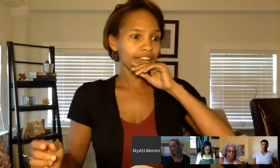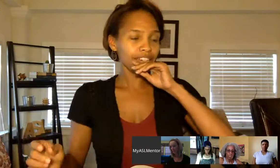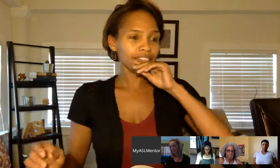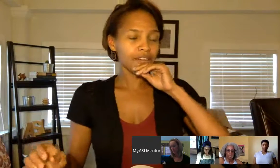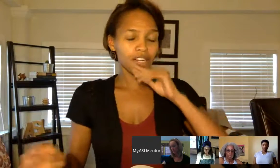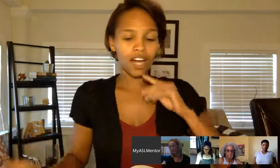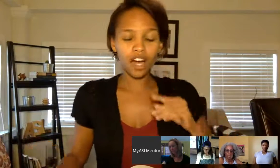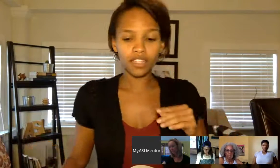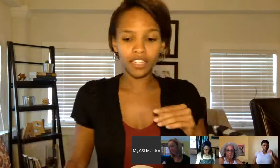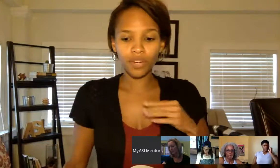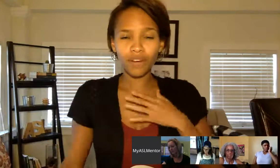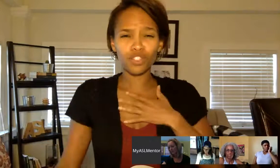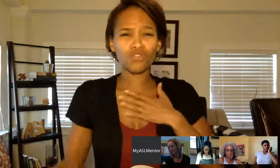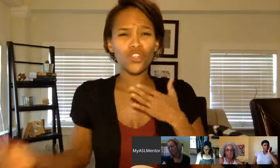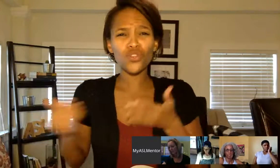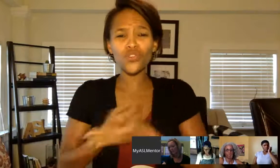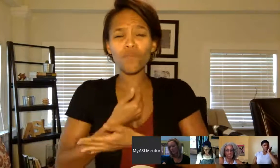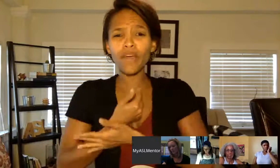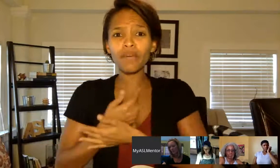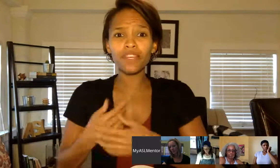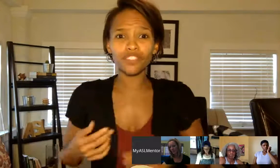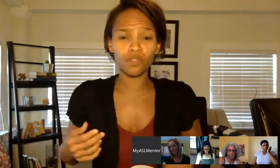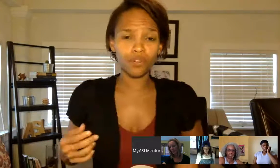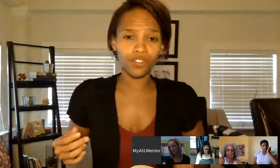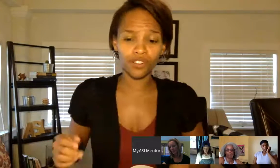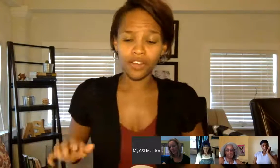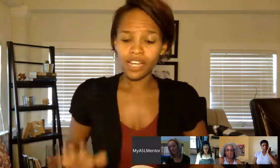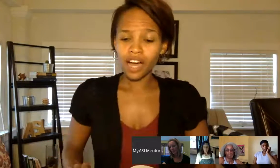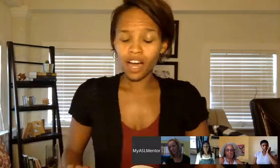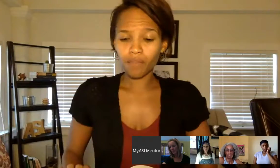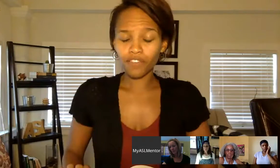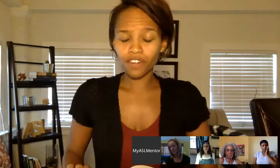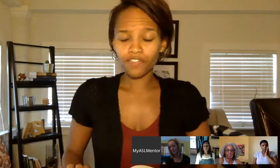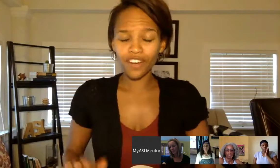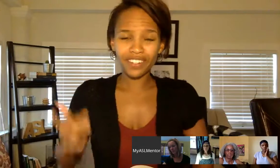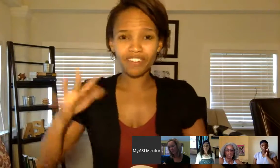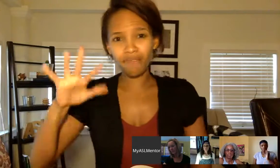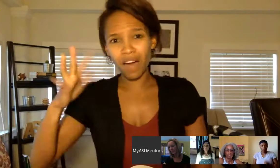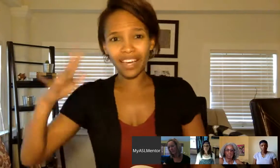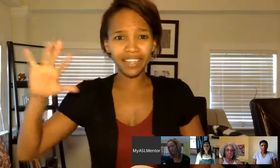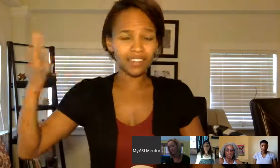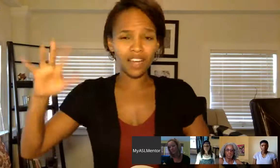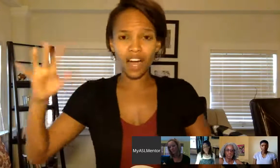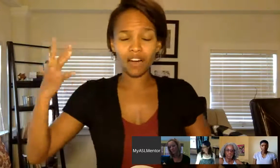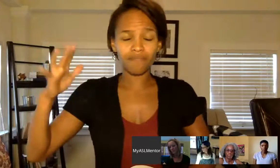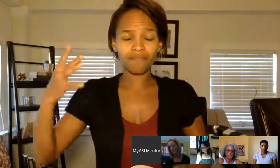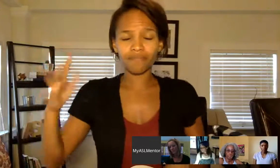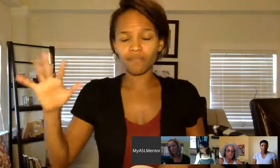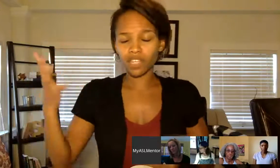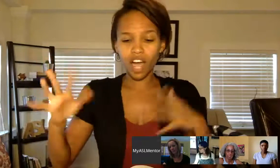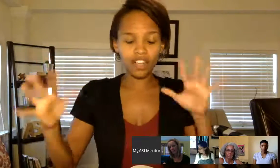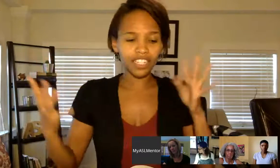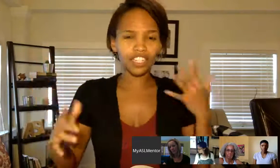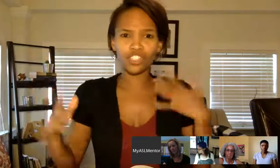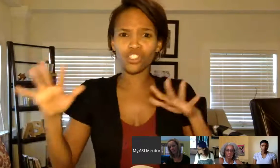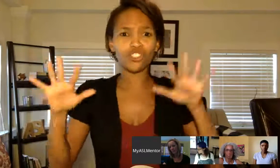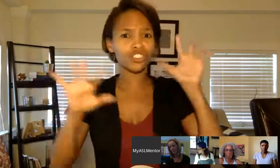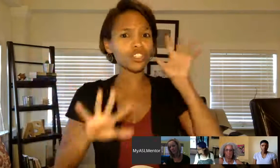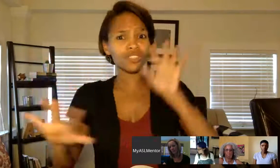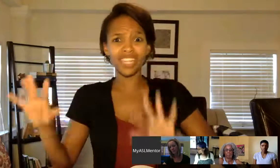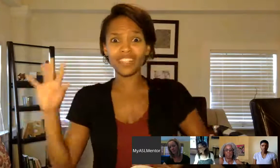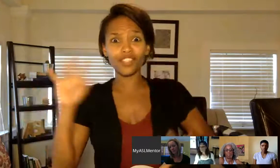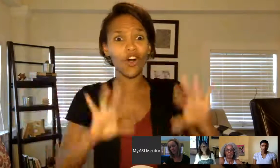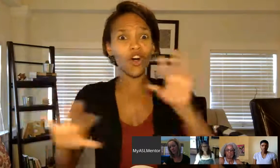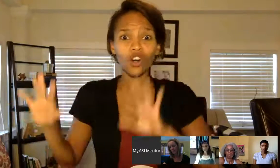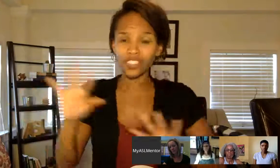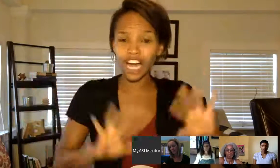I had a colleague when I was a new baby interpreter, a friend of mine, colleague, she used